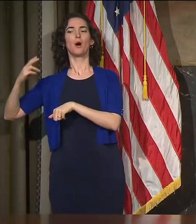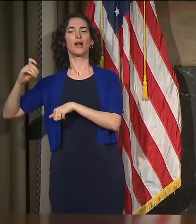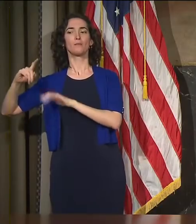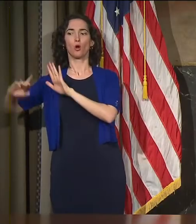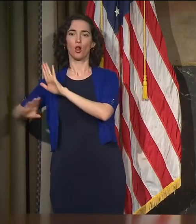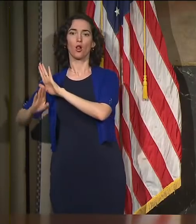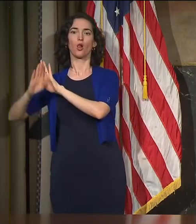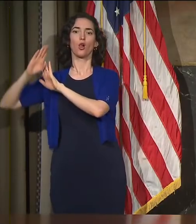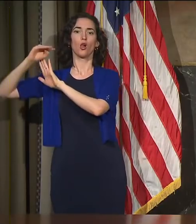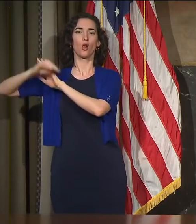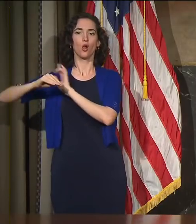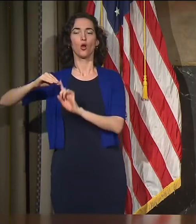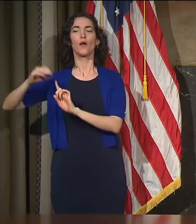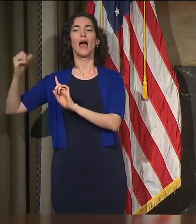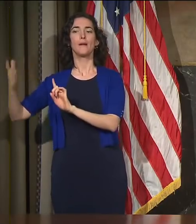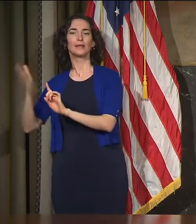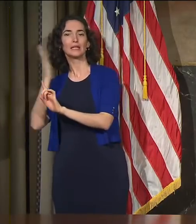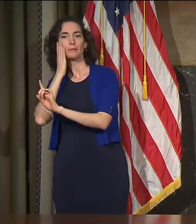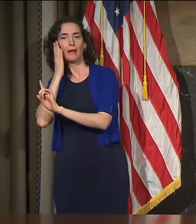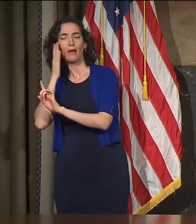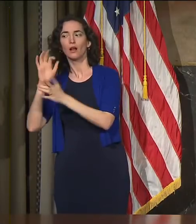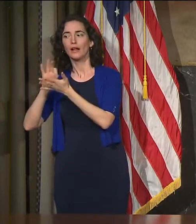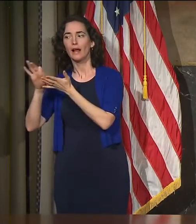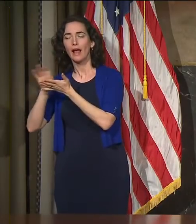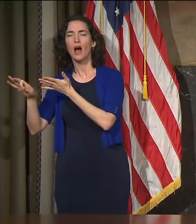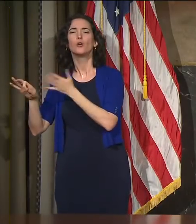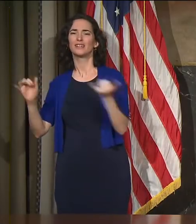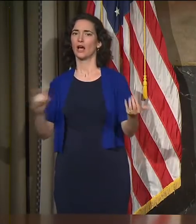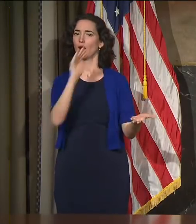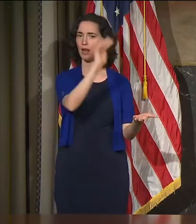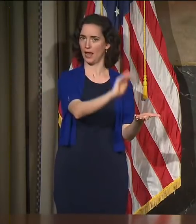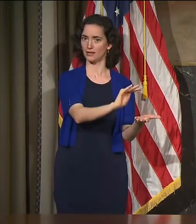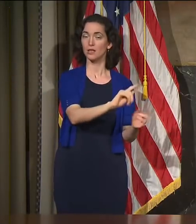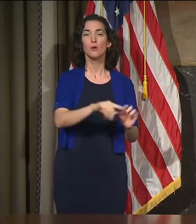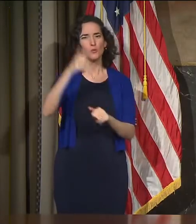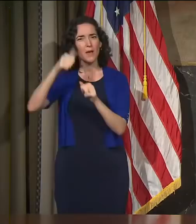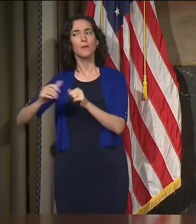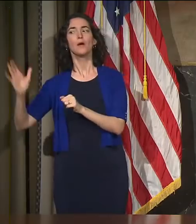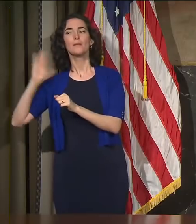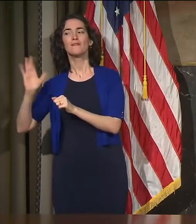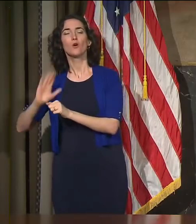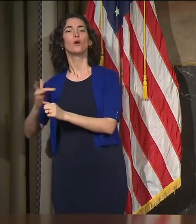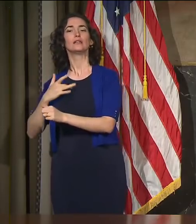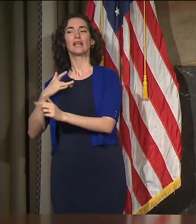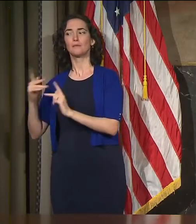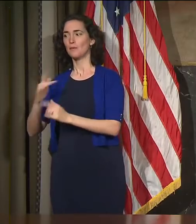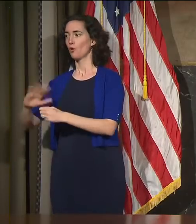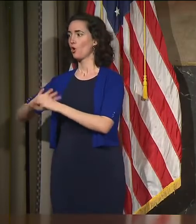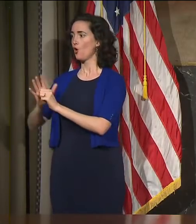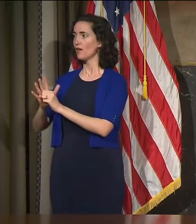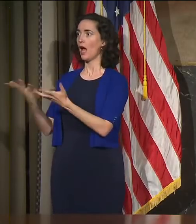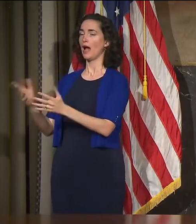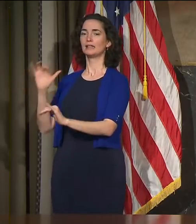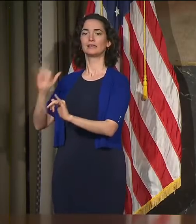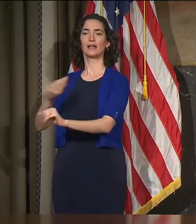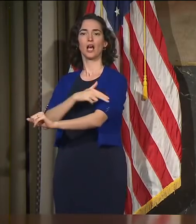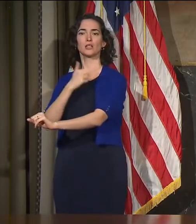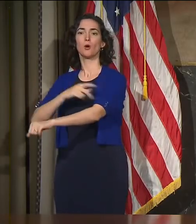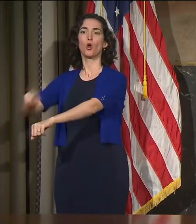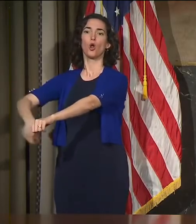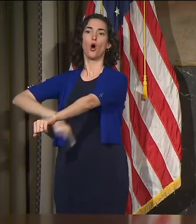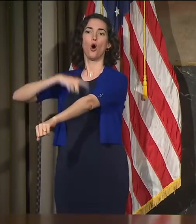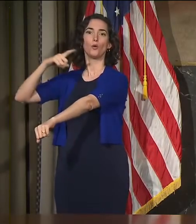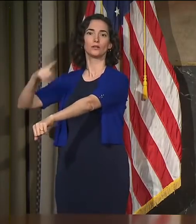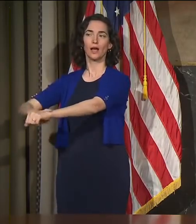you know, back then patients were spending a lot longer in the hospital when they had COVID, more days on the ventilator. If we were still